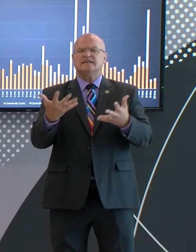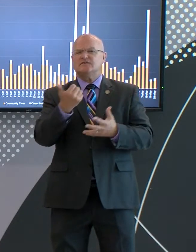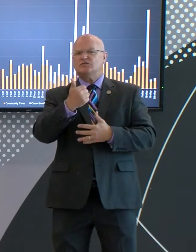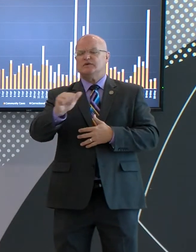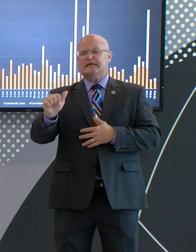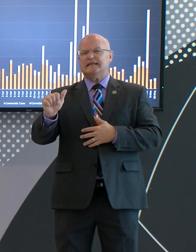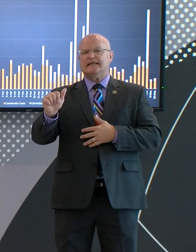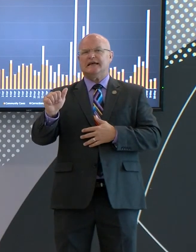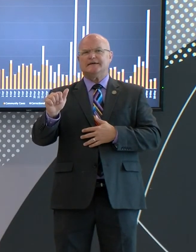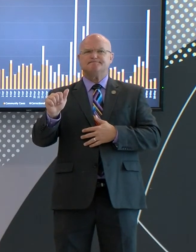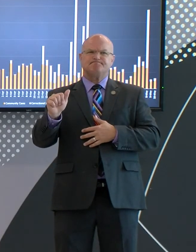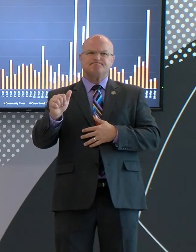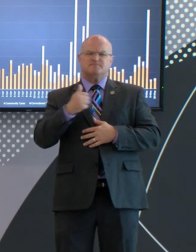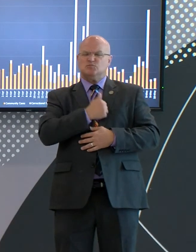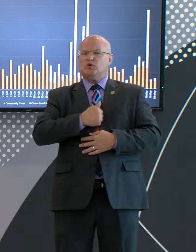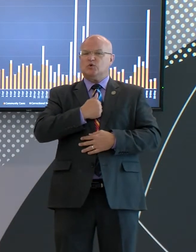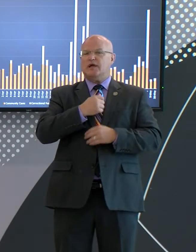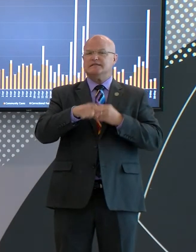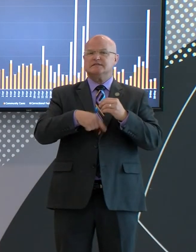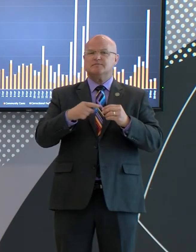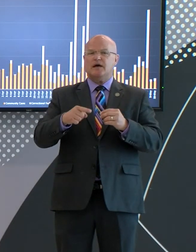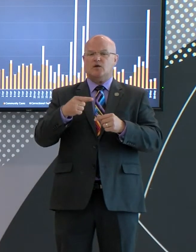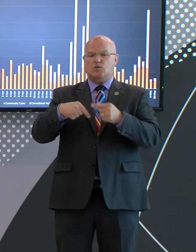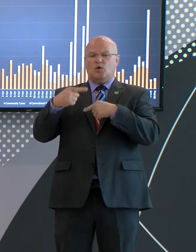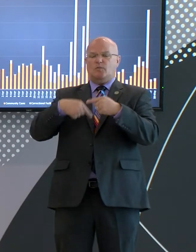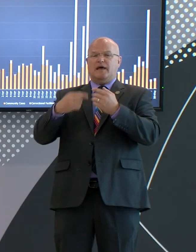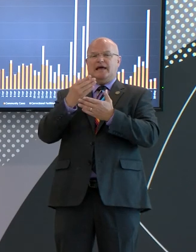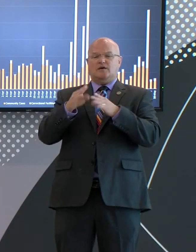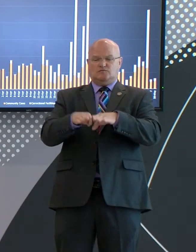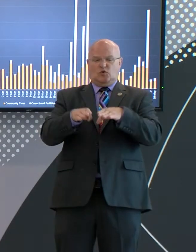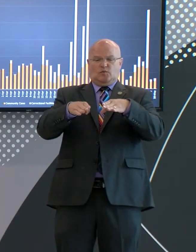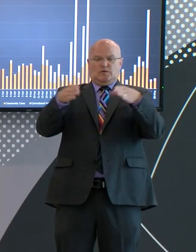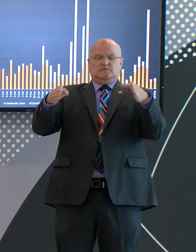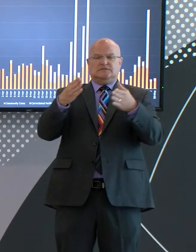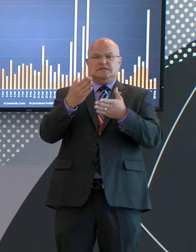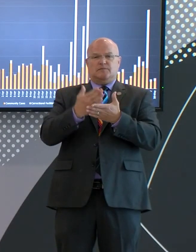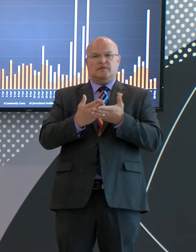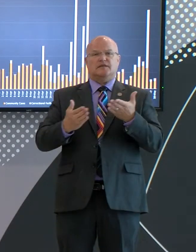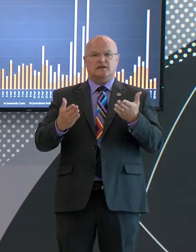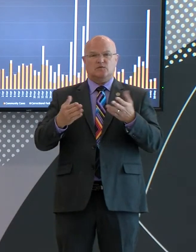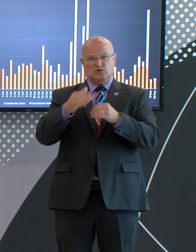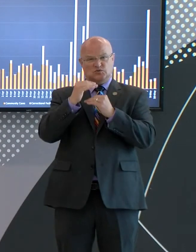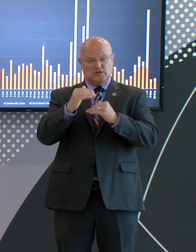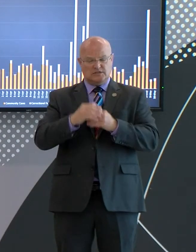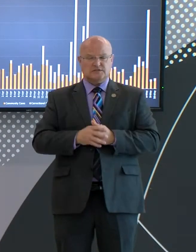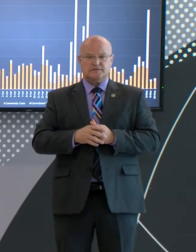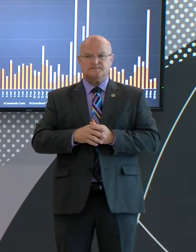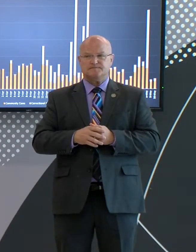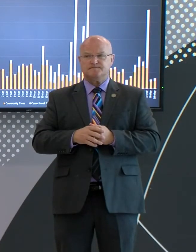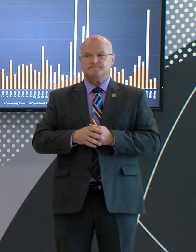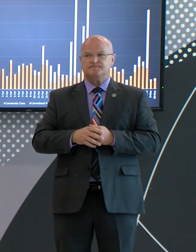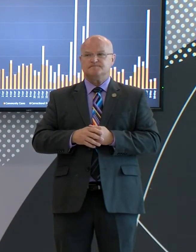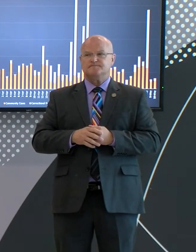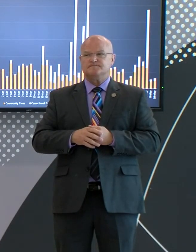any regrets about rolling back some of the restrictions here?